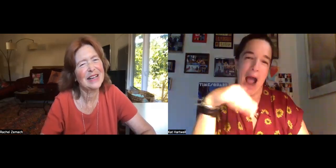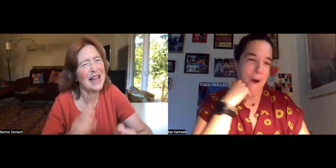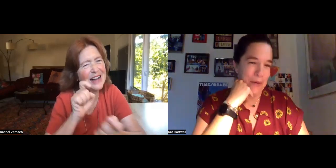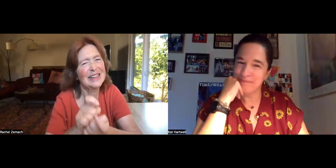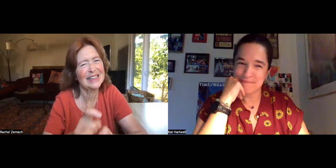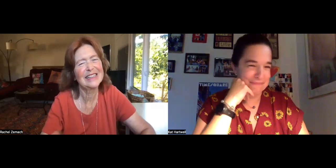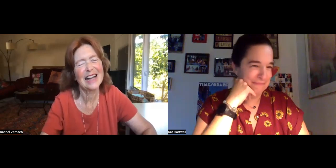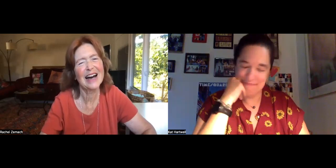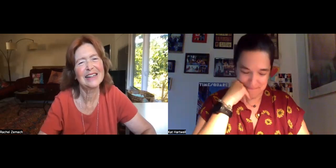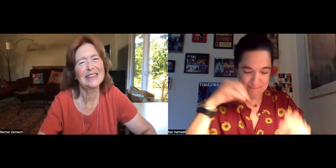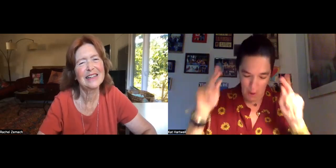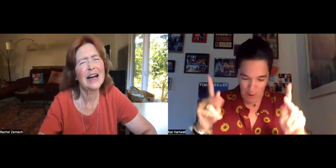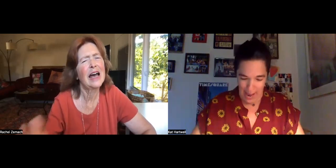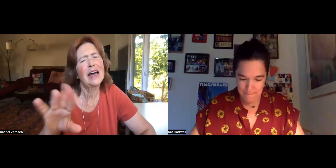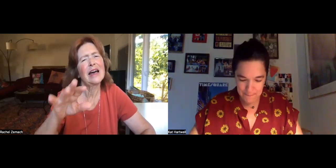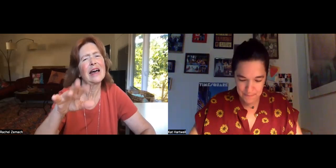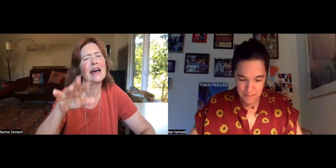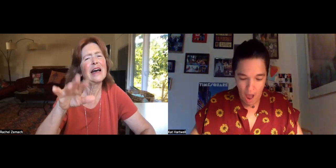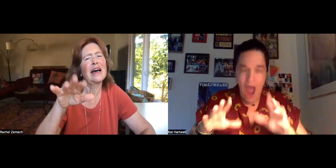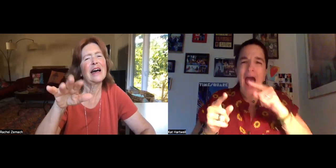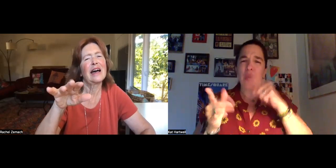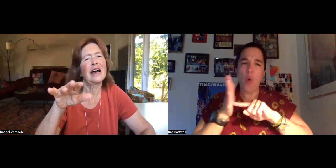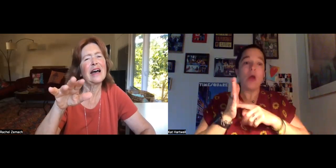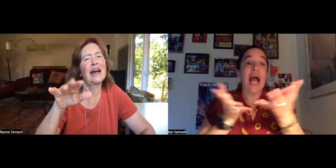Wow. Okay. I know that.